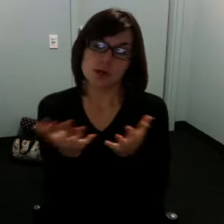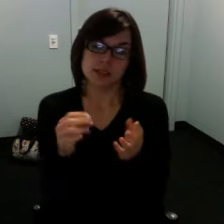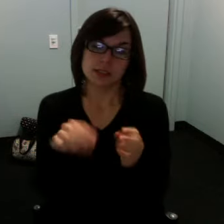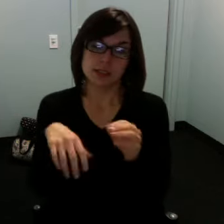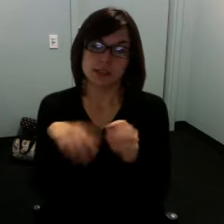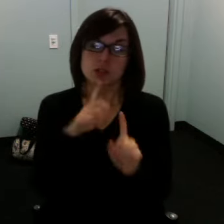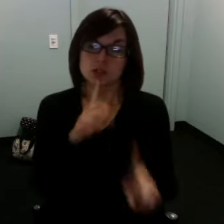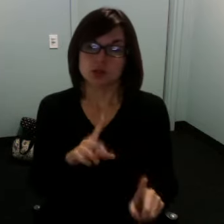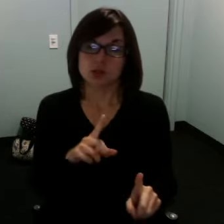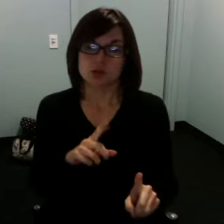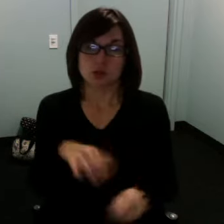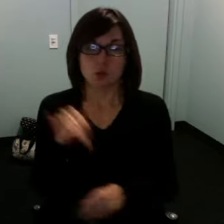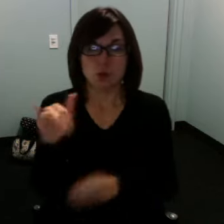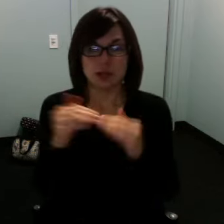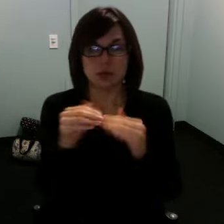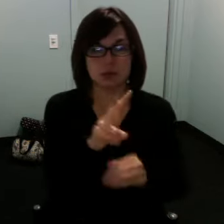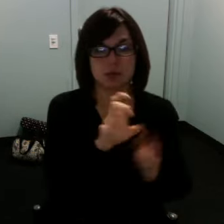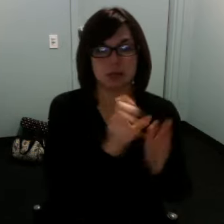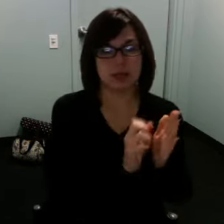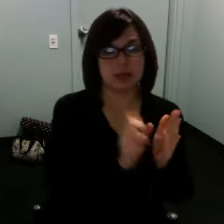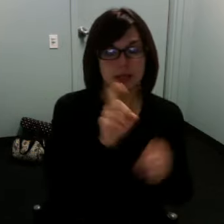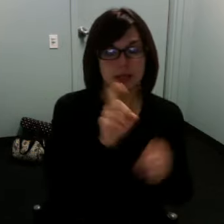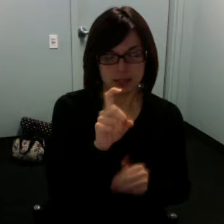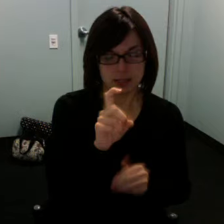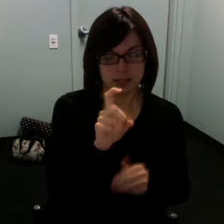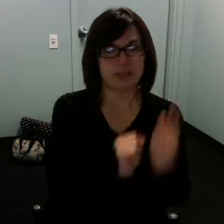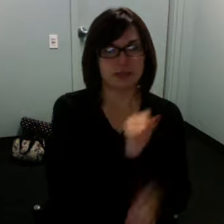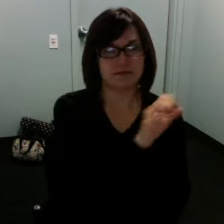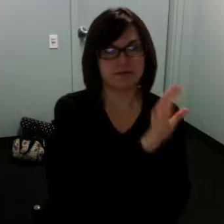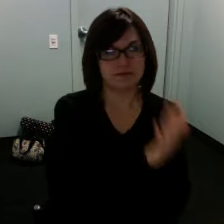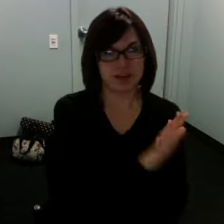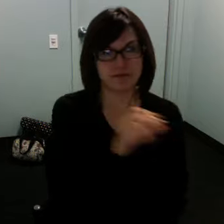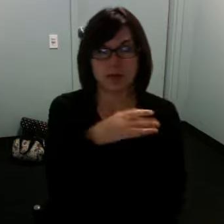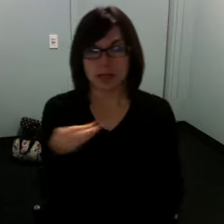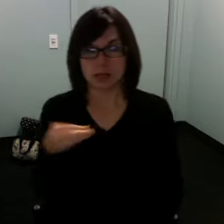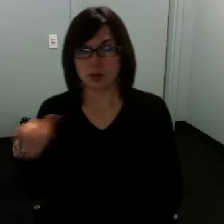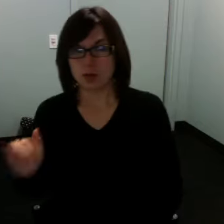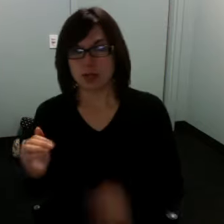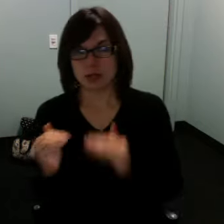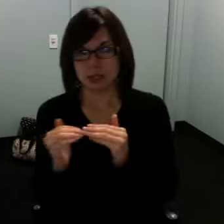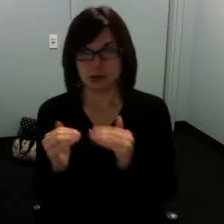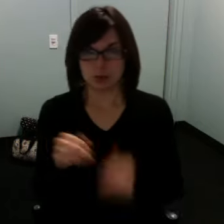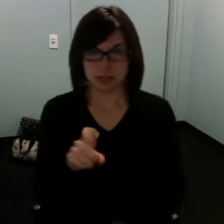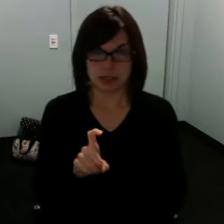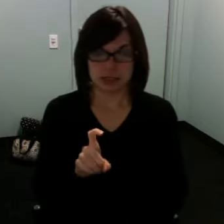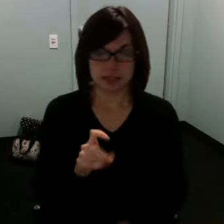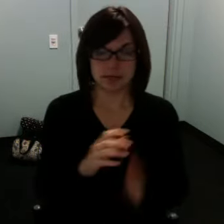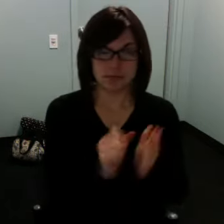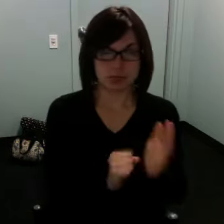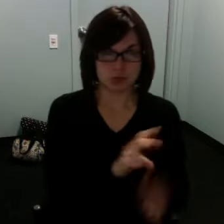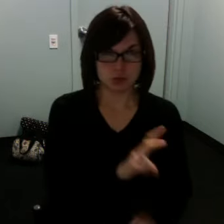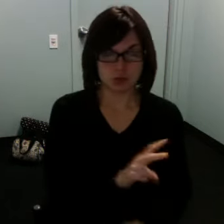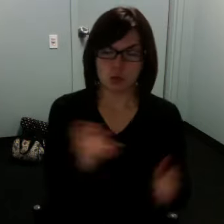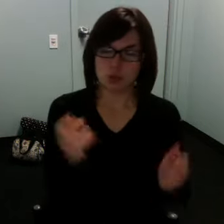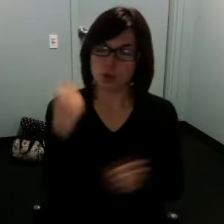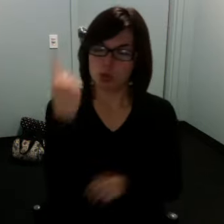2x minus 5 and y equals x minus 2 look like? I mean, what does it mean to be a solution if you're thinking about